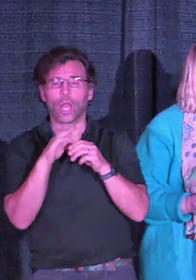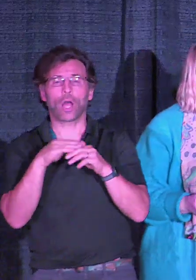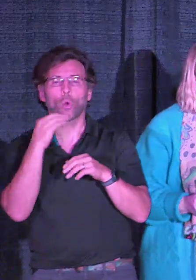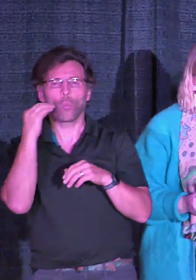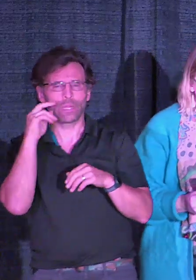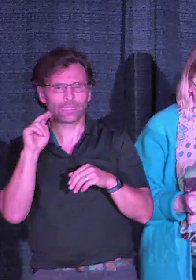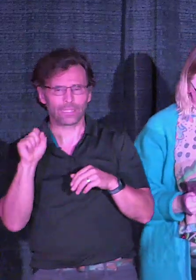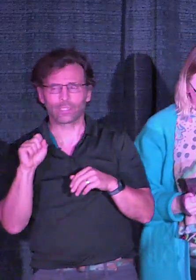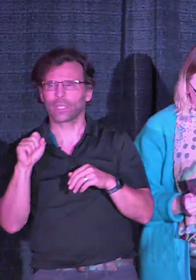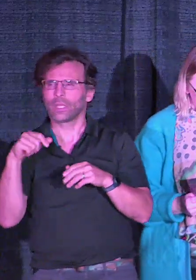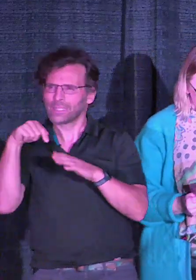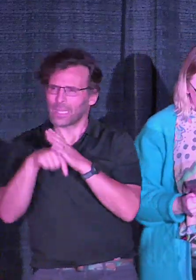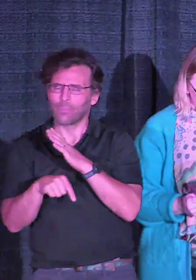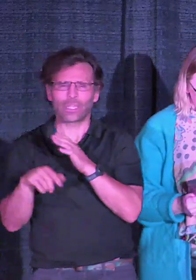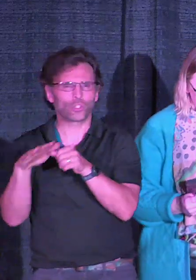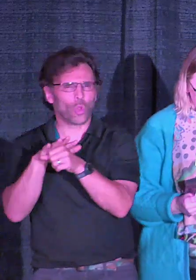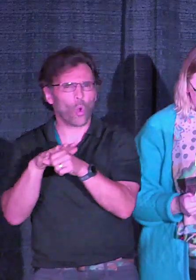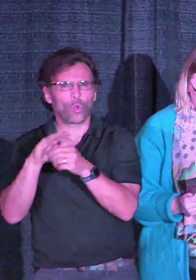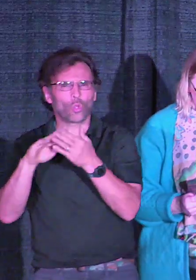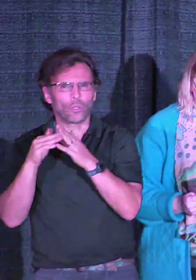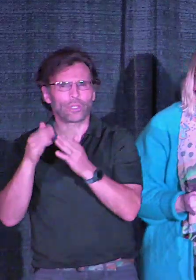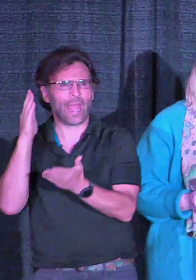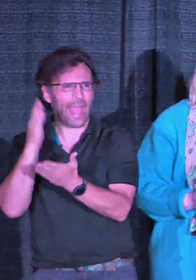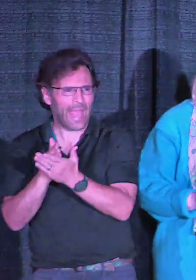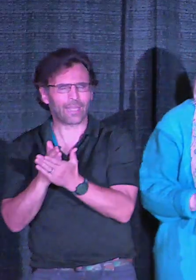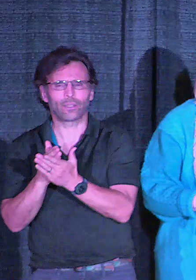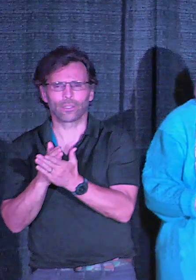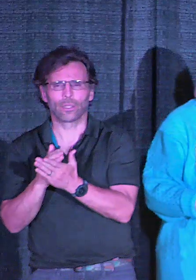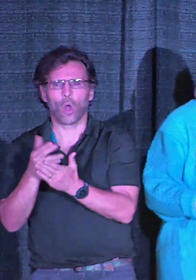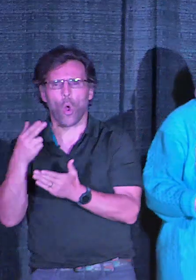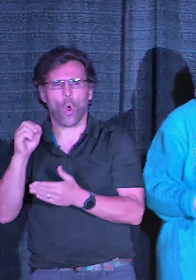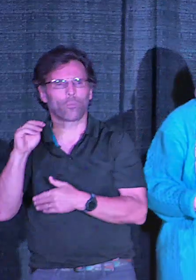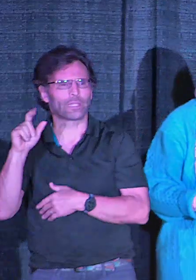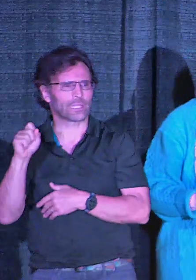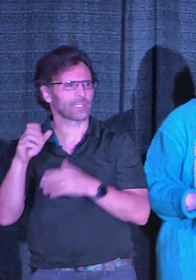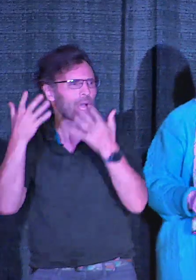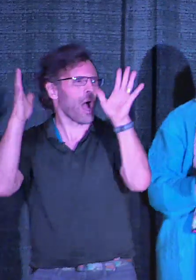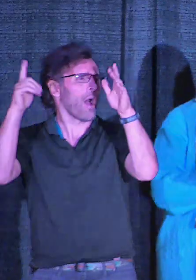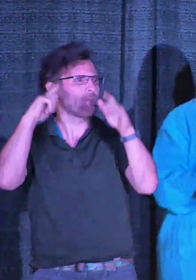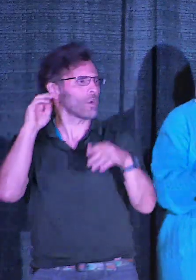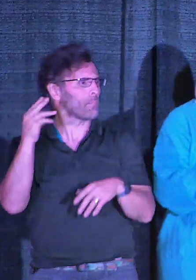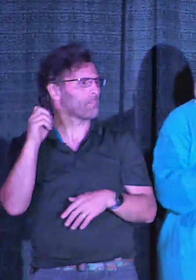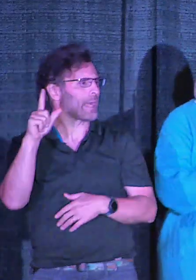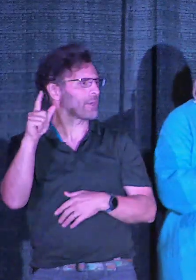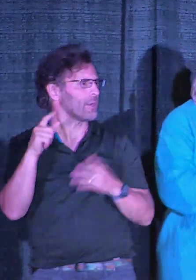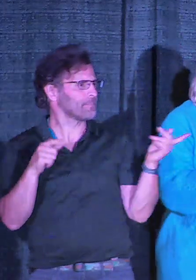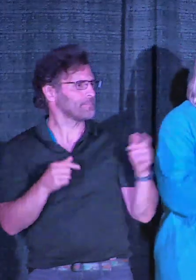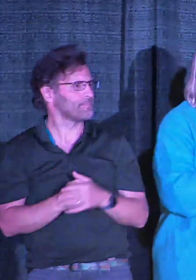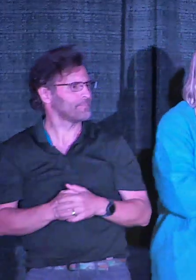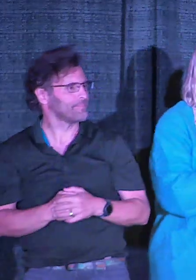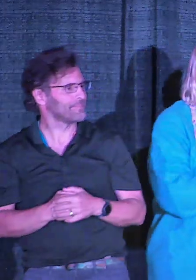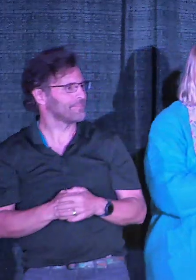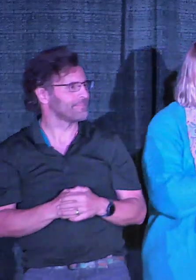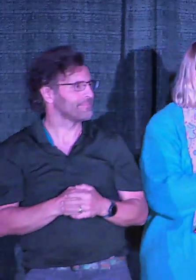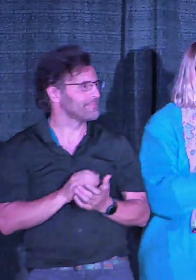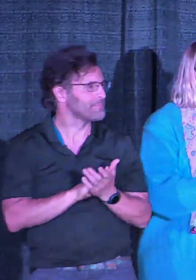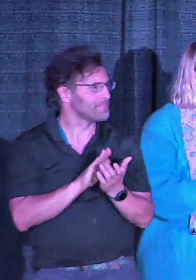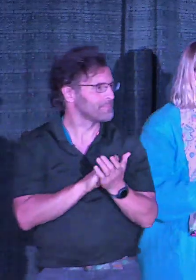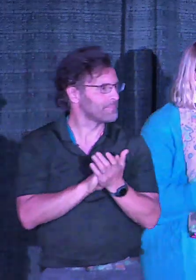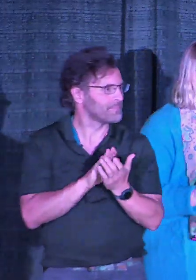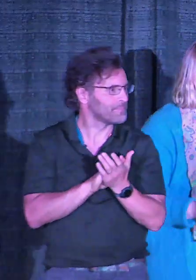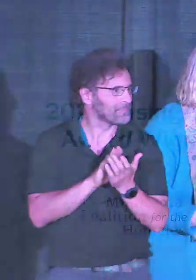engaged in his local community's efforts to end homelessness. Let's give it up for Michael Giovanis.